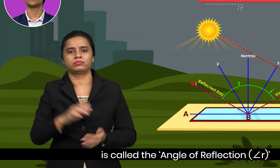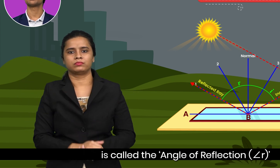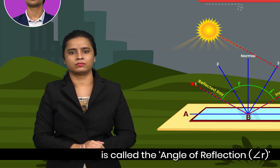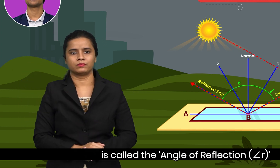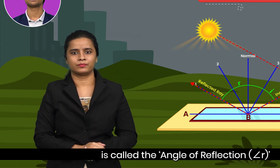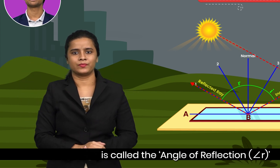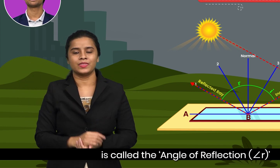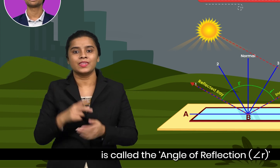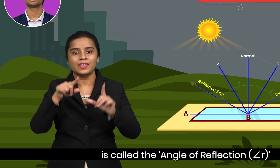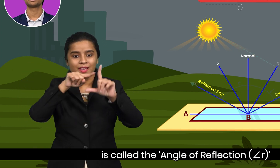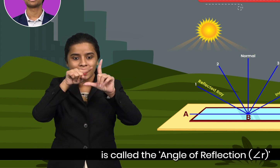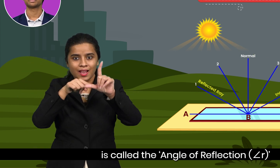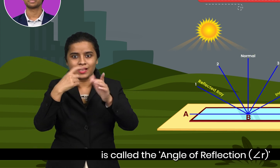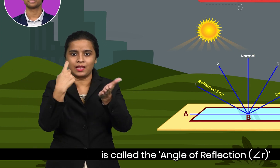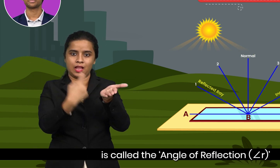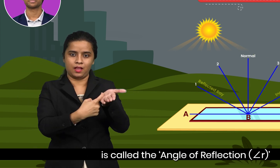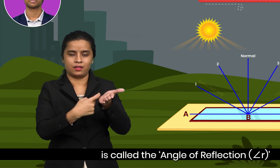Angle R.